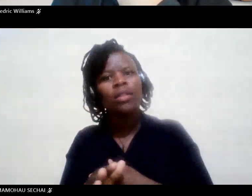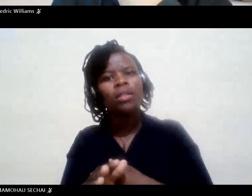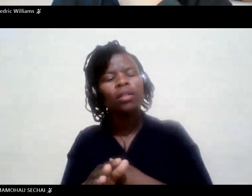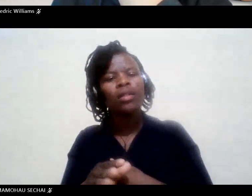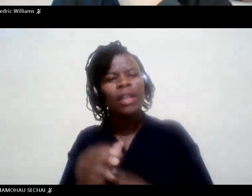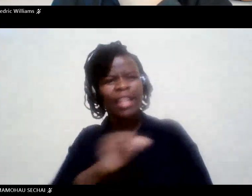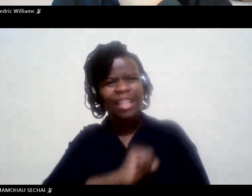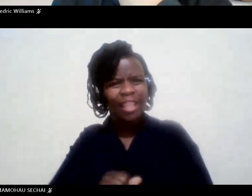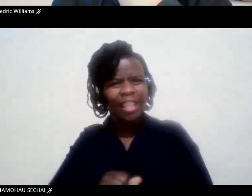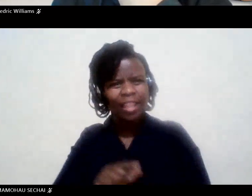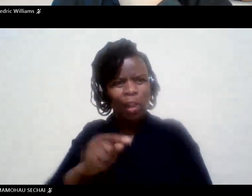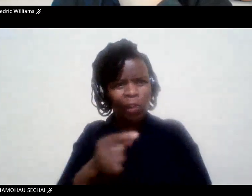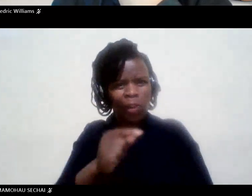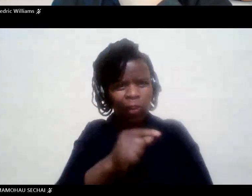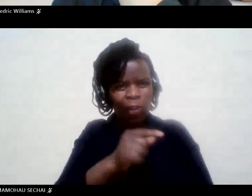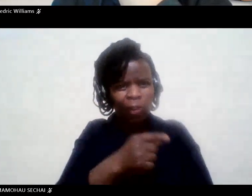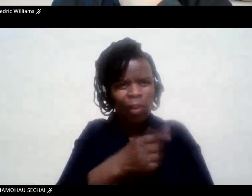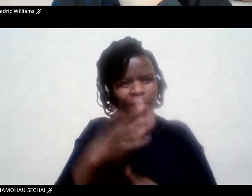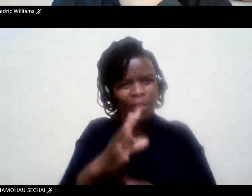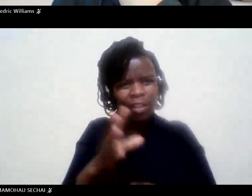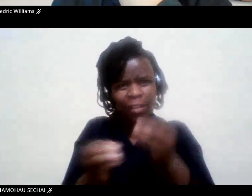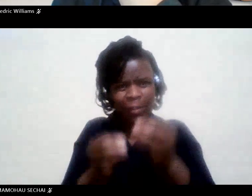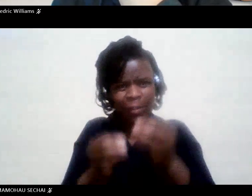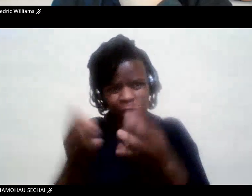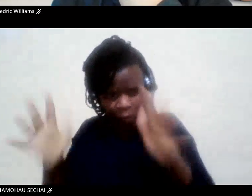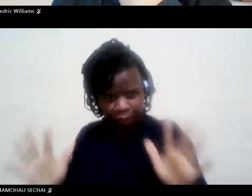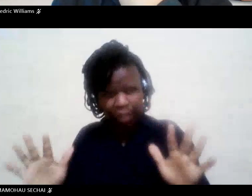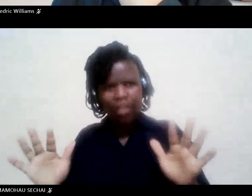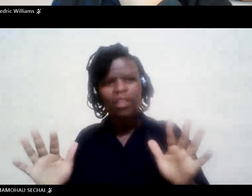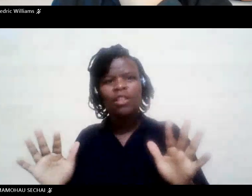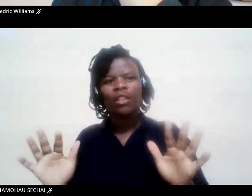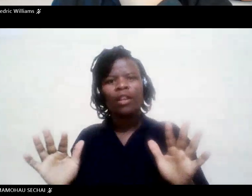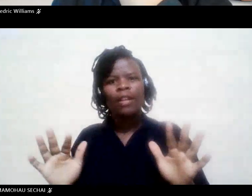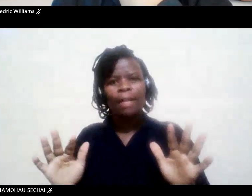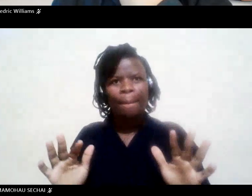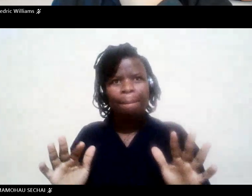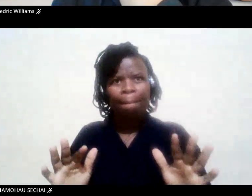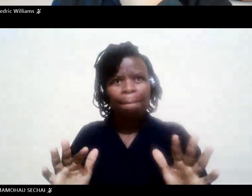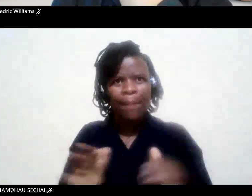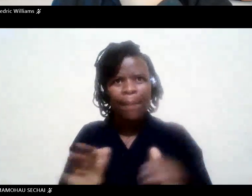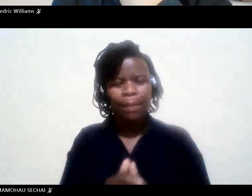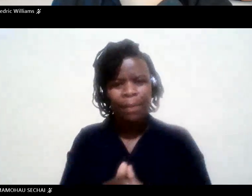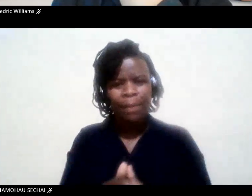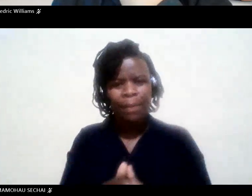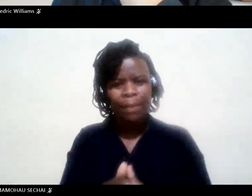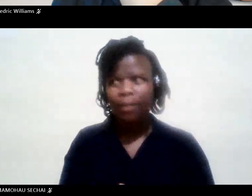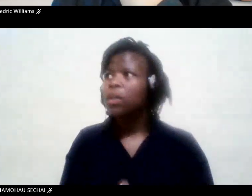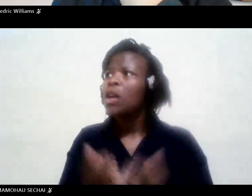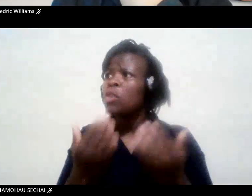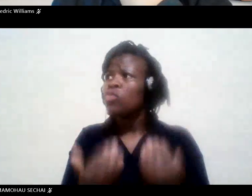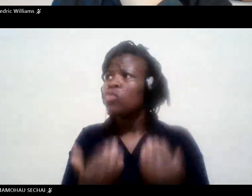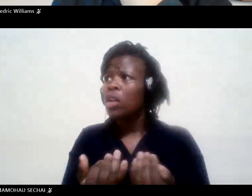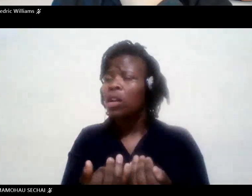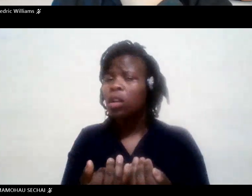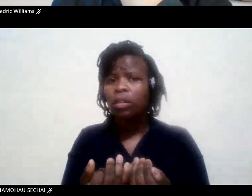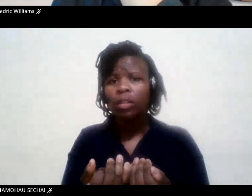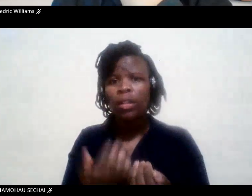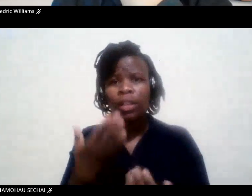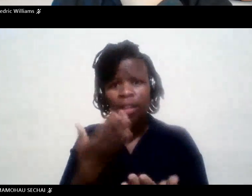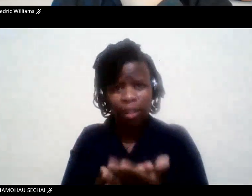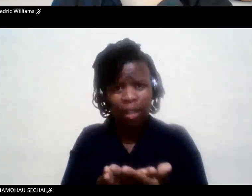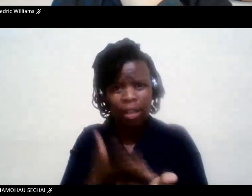built upon. So it's difficult for people to pivot from that is a way of life. You